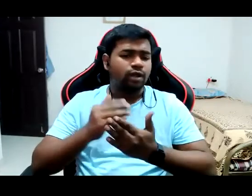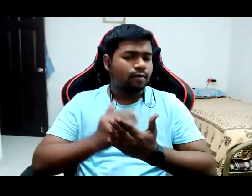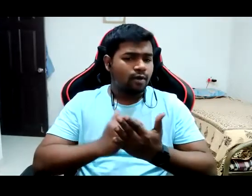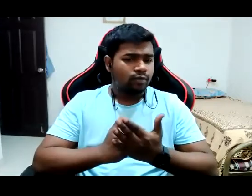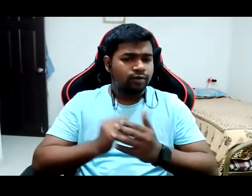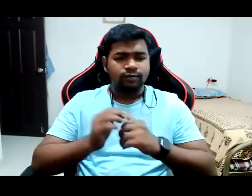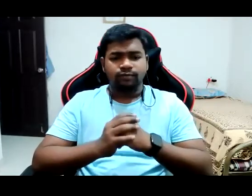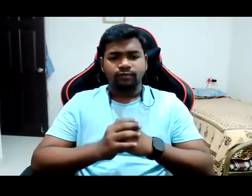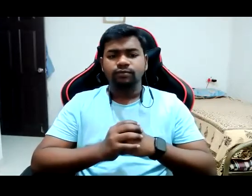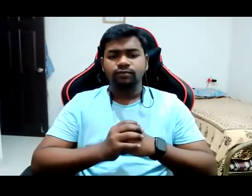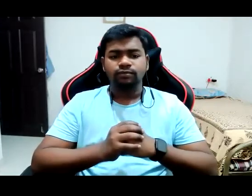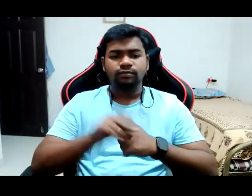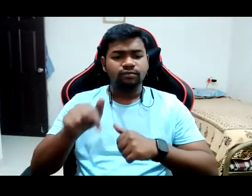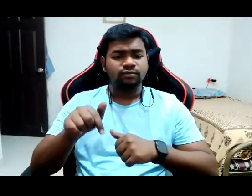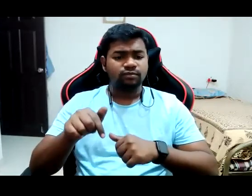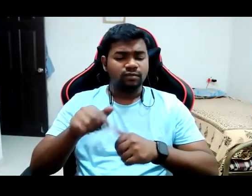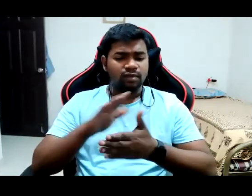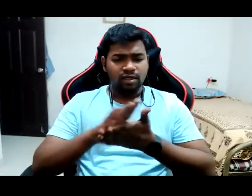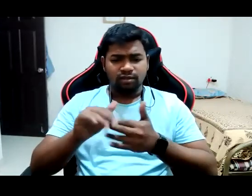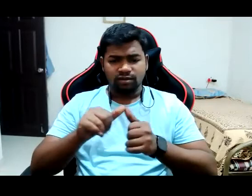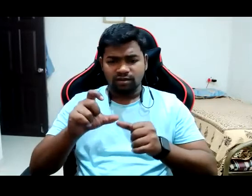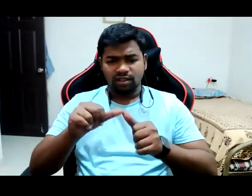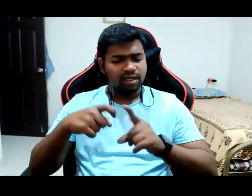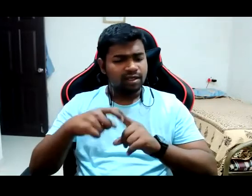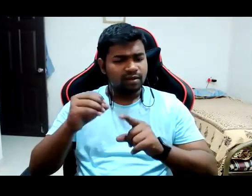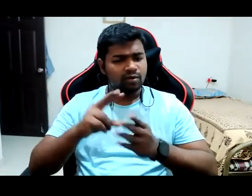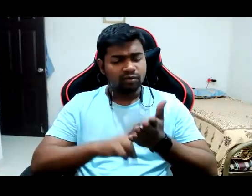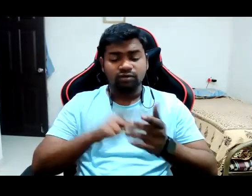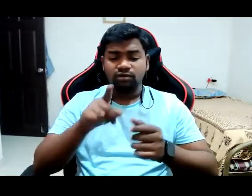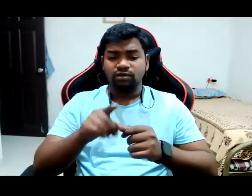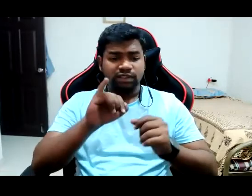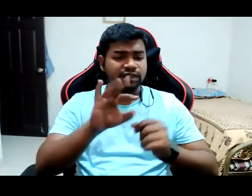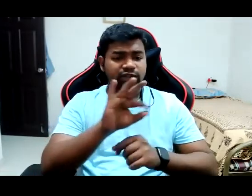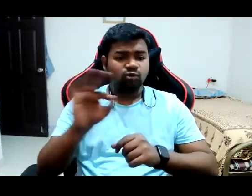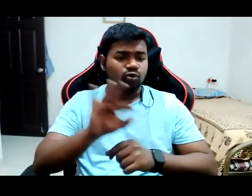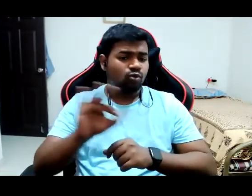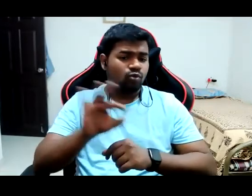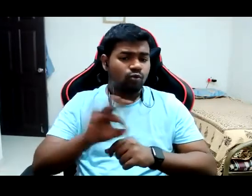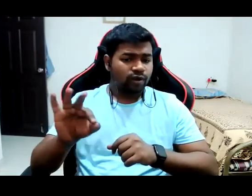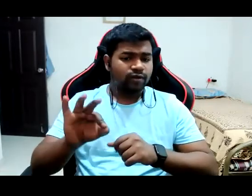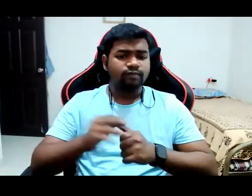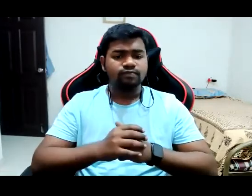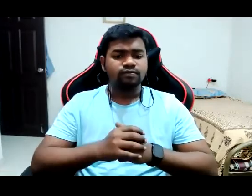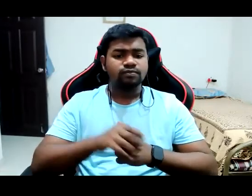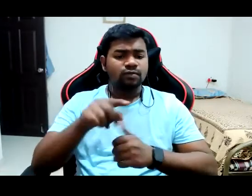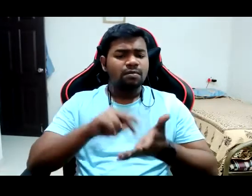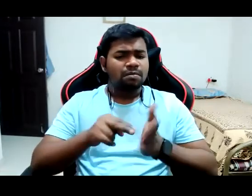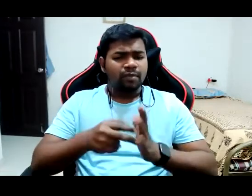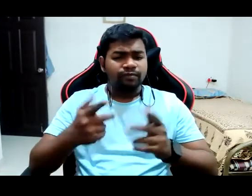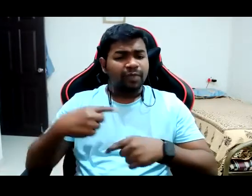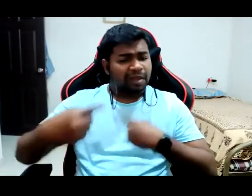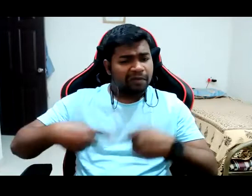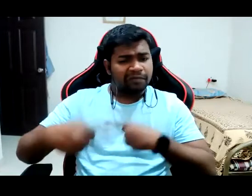So the hackathon this year is essentially a 6-week hackathon. Doesn't mean that you have to code all 6 weeks. Doesn't mean that